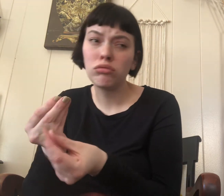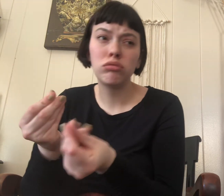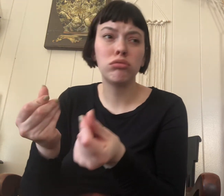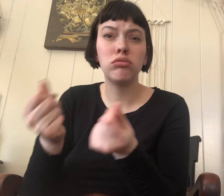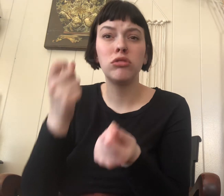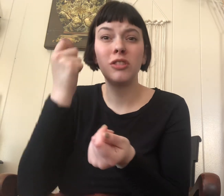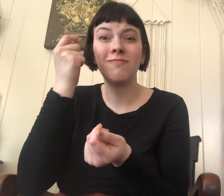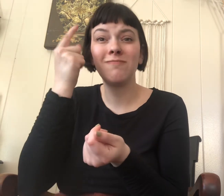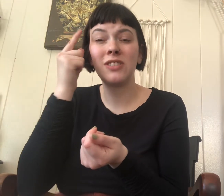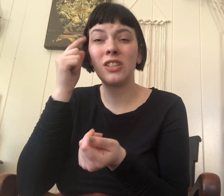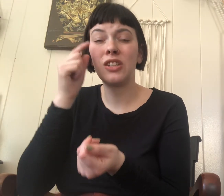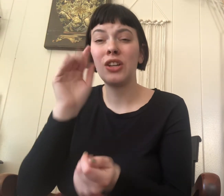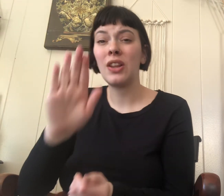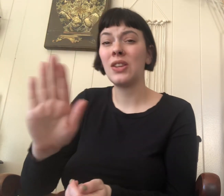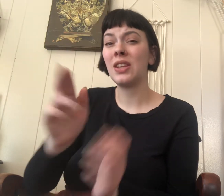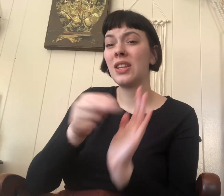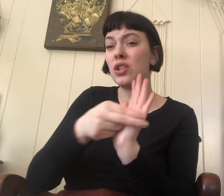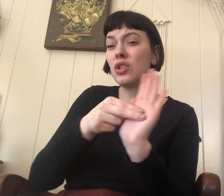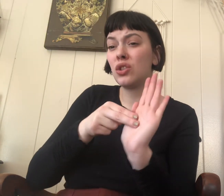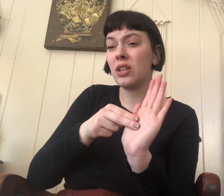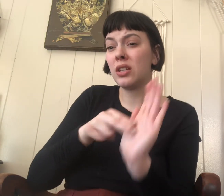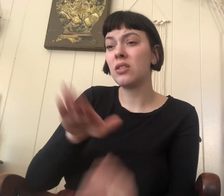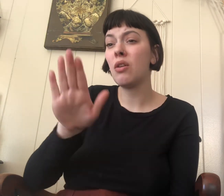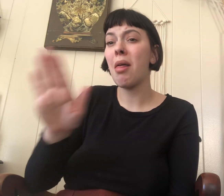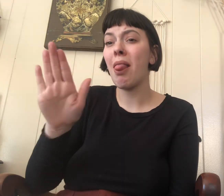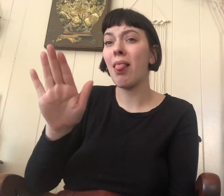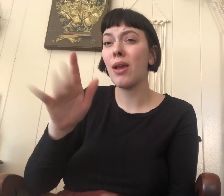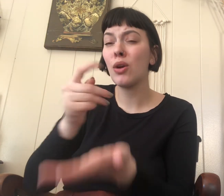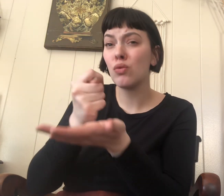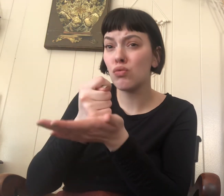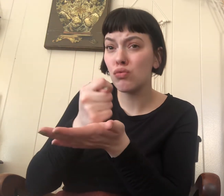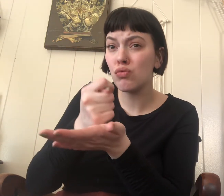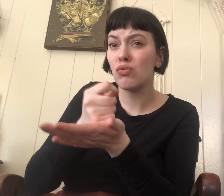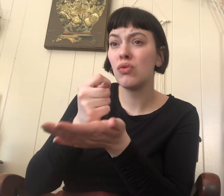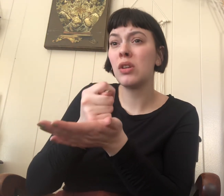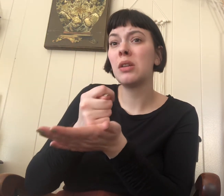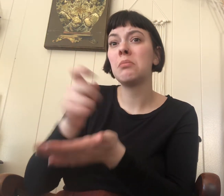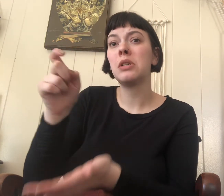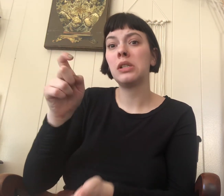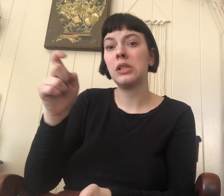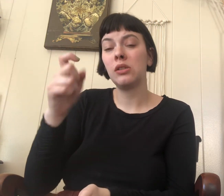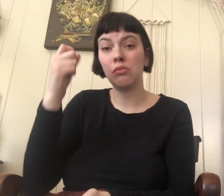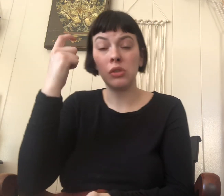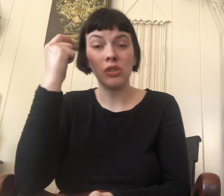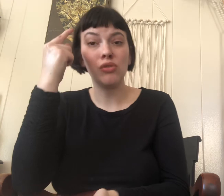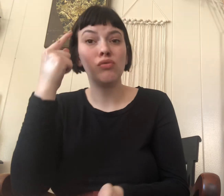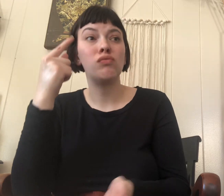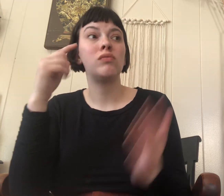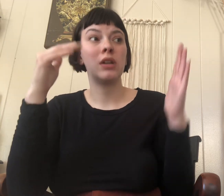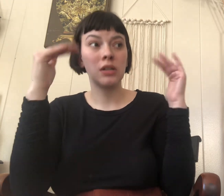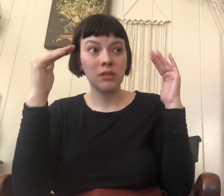and of the treatment, and to have reasonable expectations. The other thing that's important is to know when to ask for